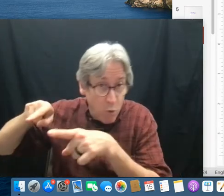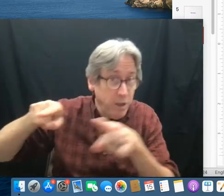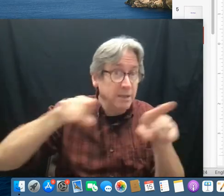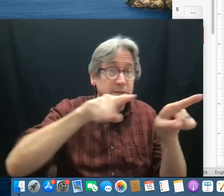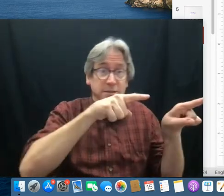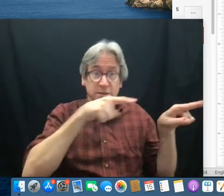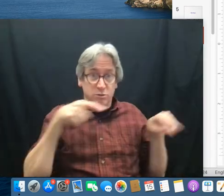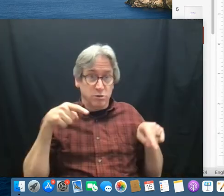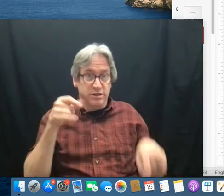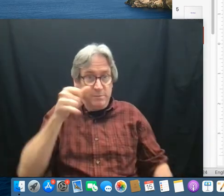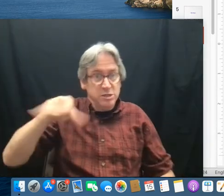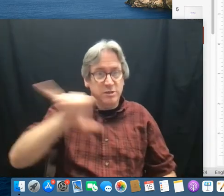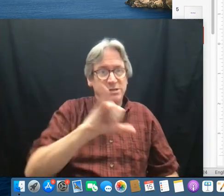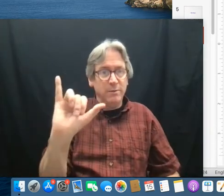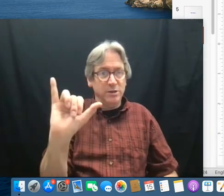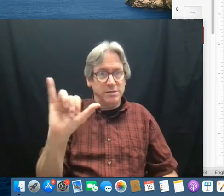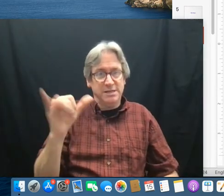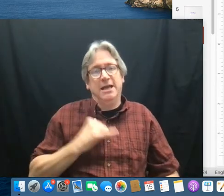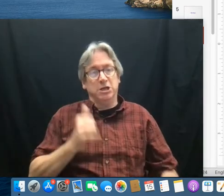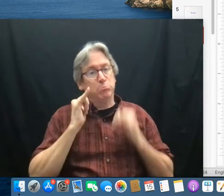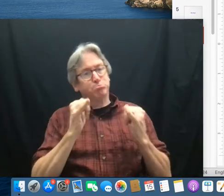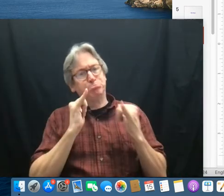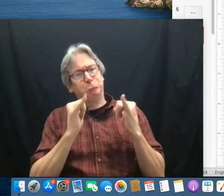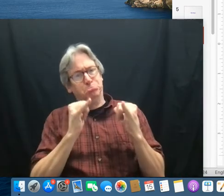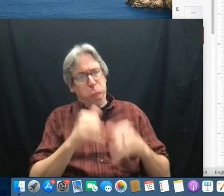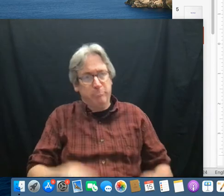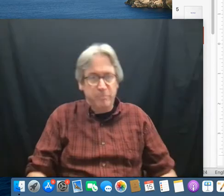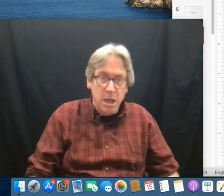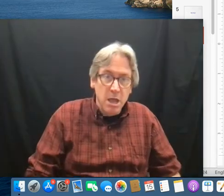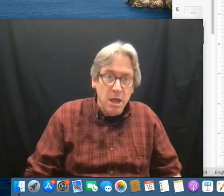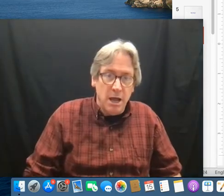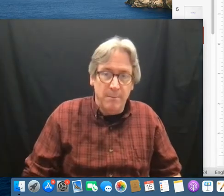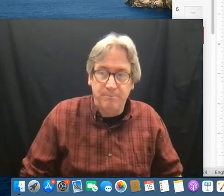just pointing towards all of them. So that's why we use this handshake.